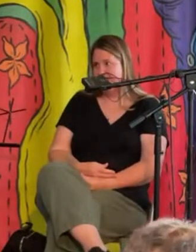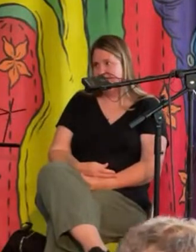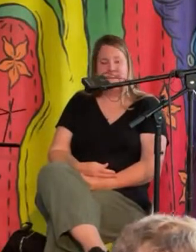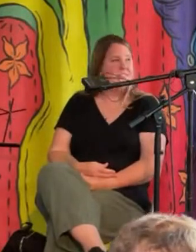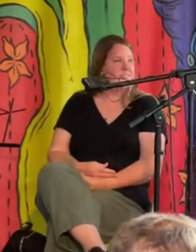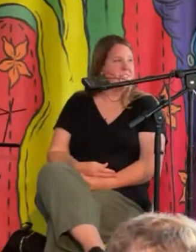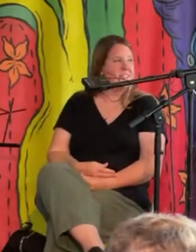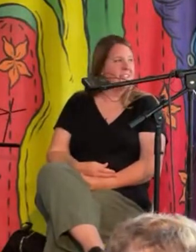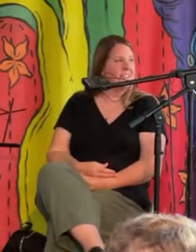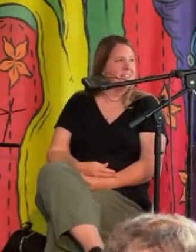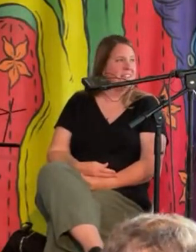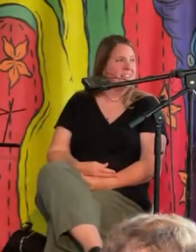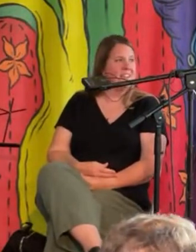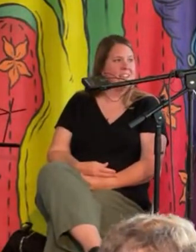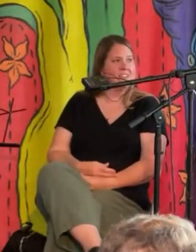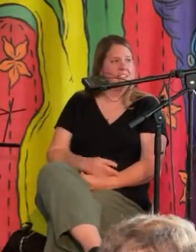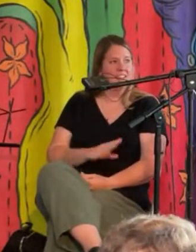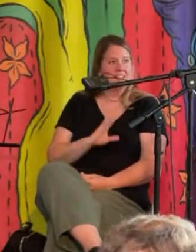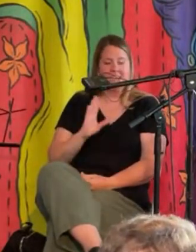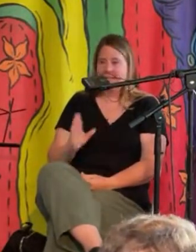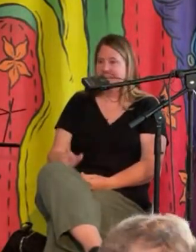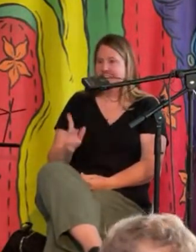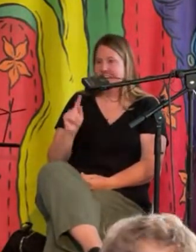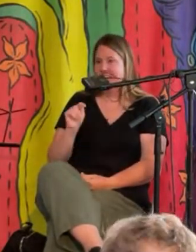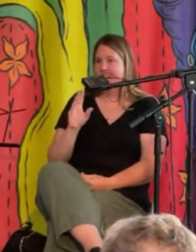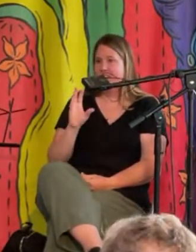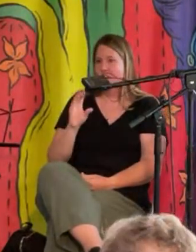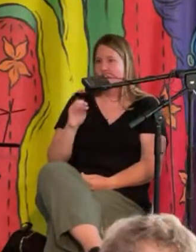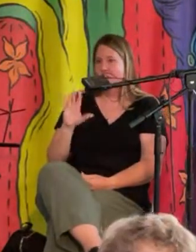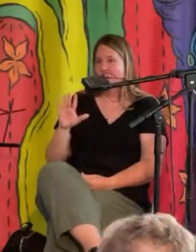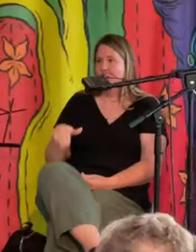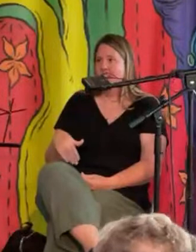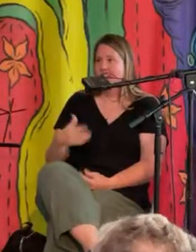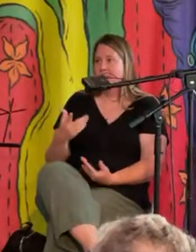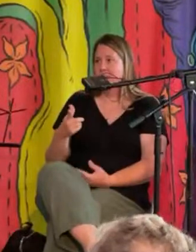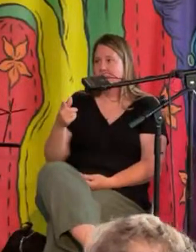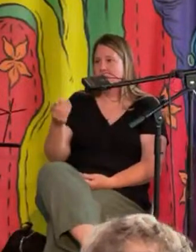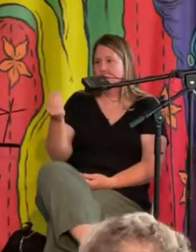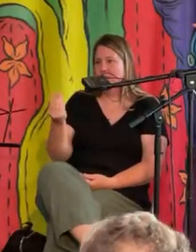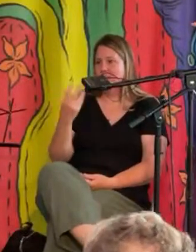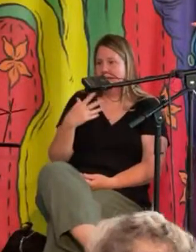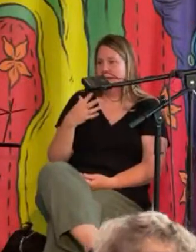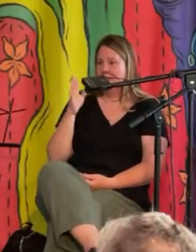One day, it's never too late. It's never too late. Maybe we'll learn. Maybe you can tell me someday.